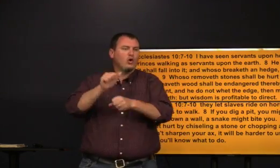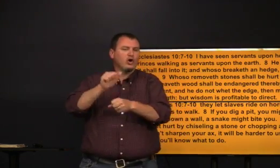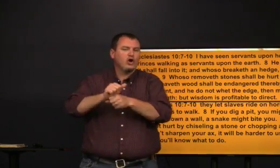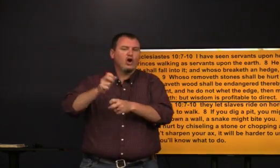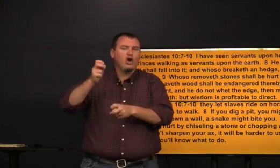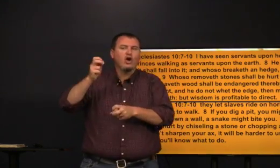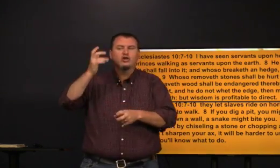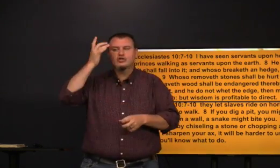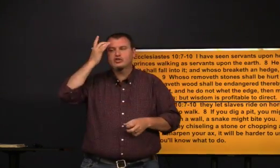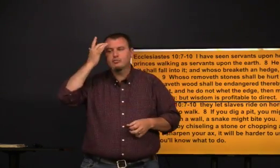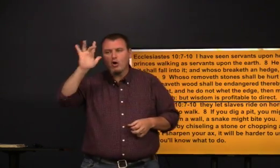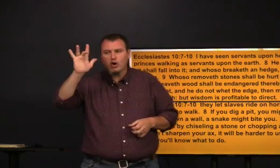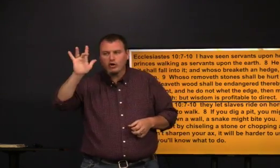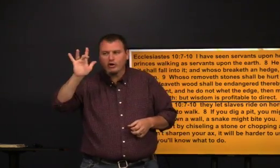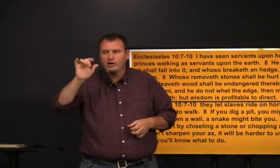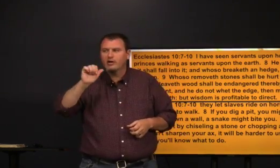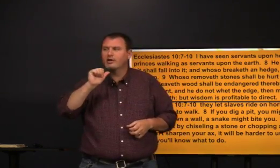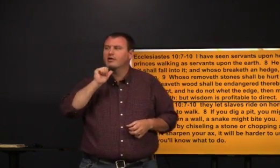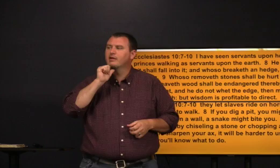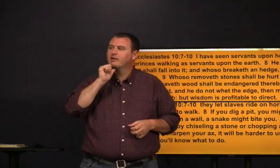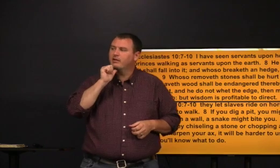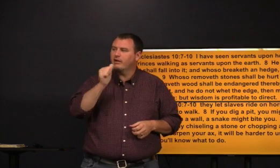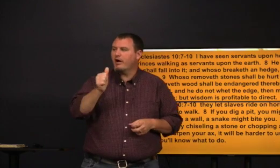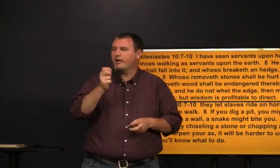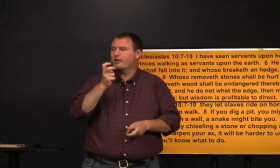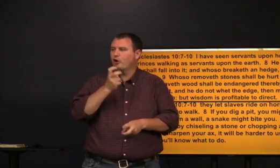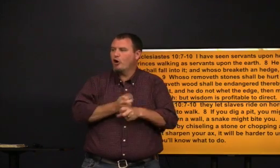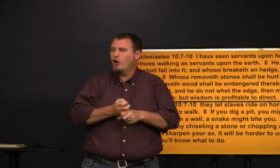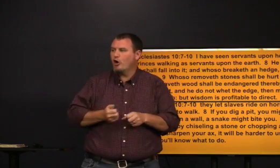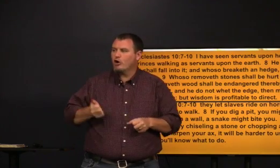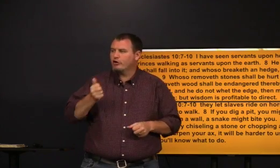Work smarter, not harder.